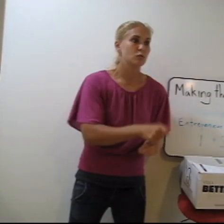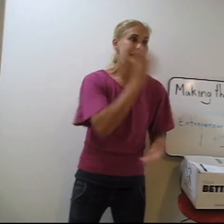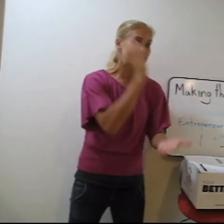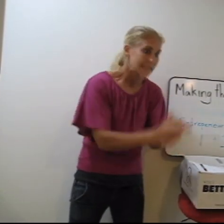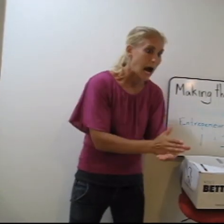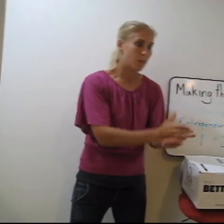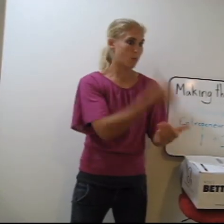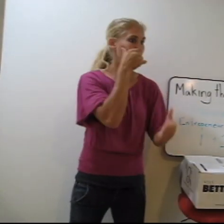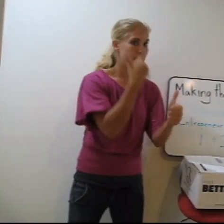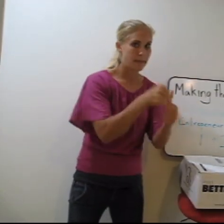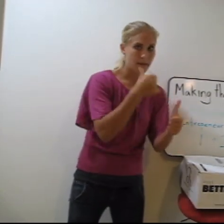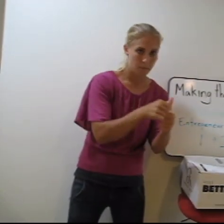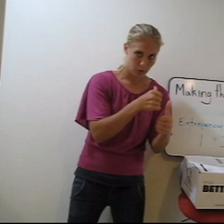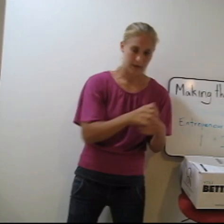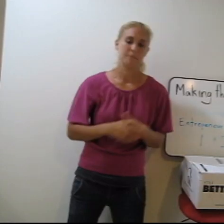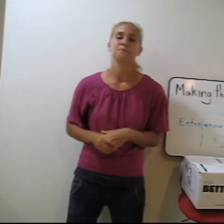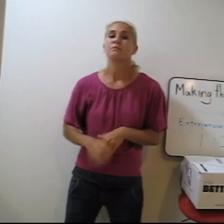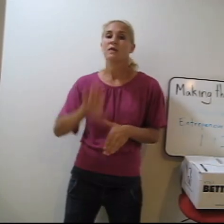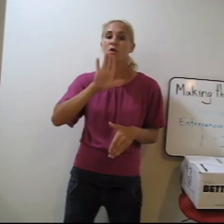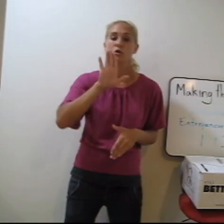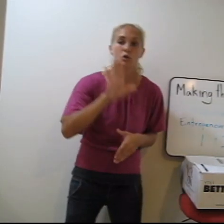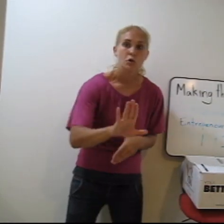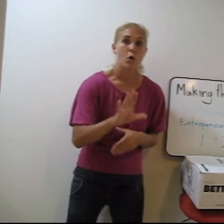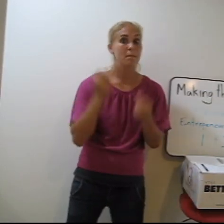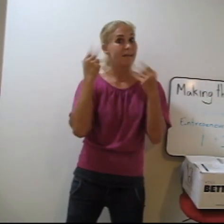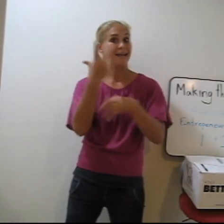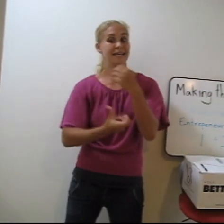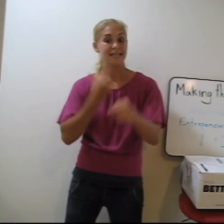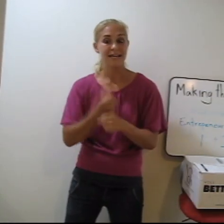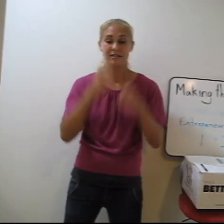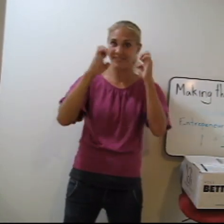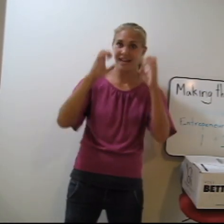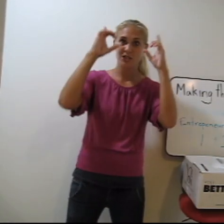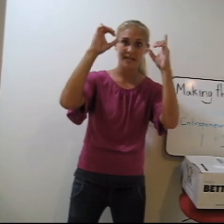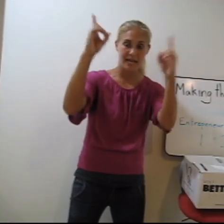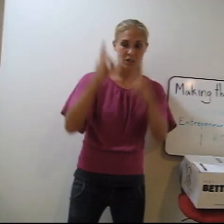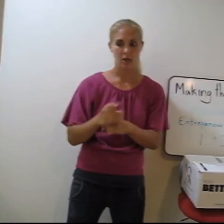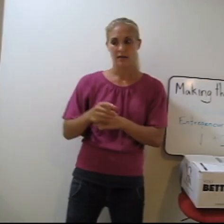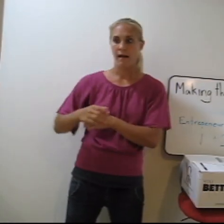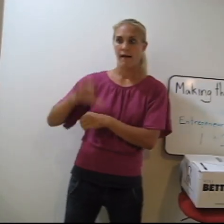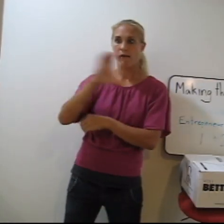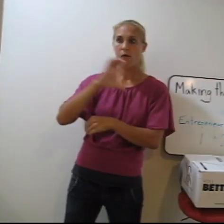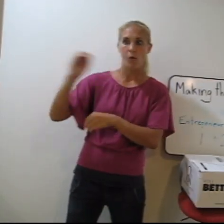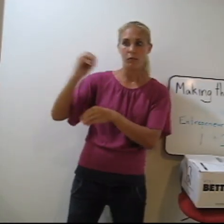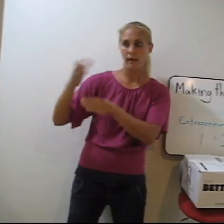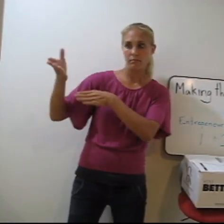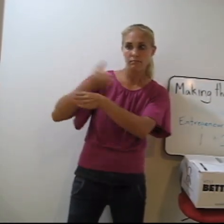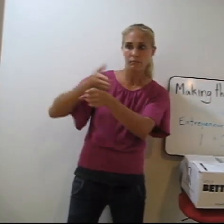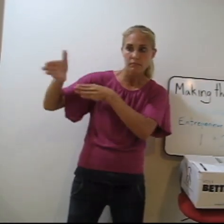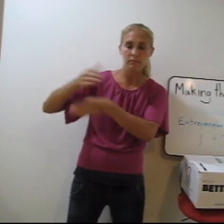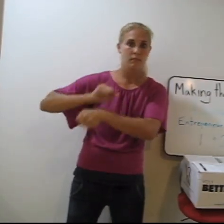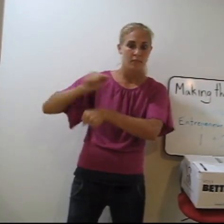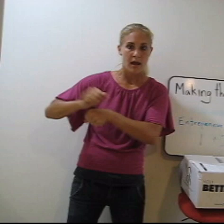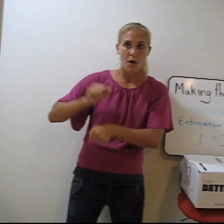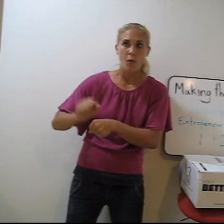this business. Your decades of academic and corporate-oriented conditioning will compel you to mess with the model of simple and